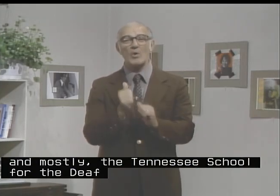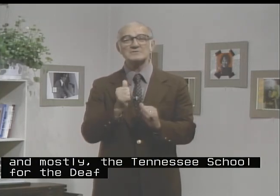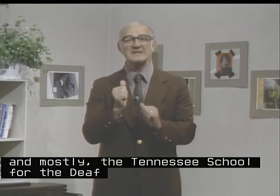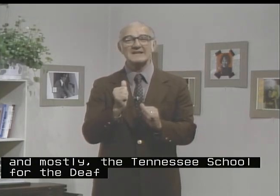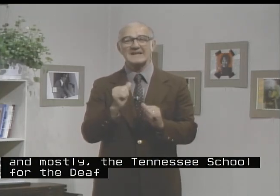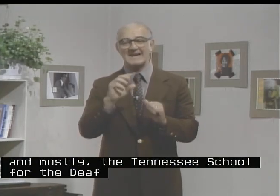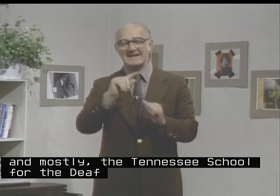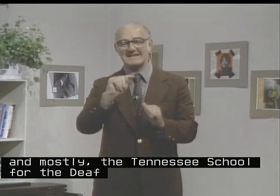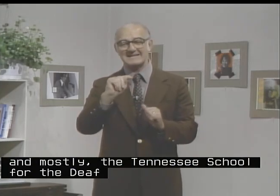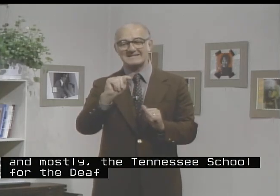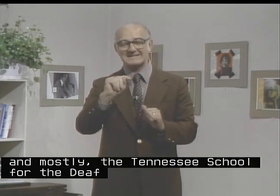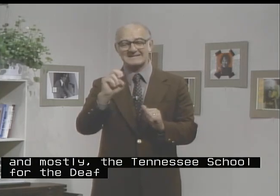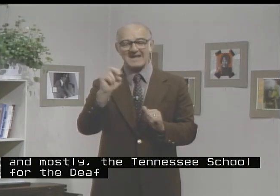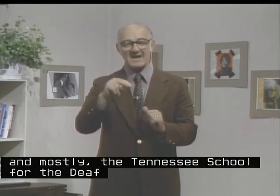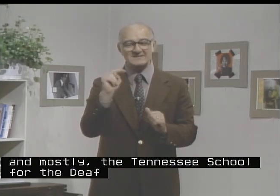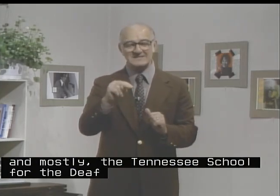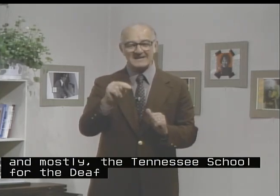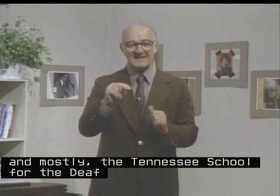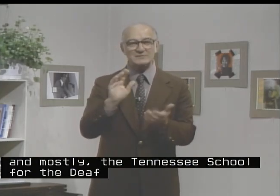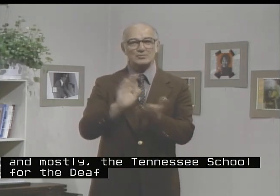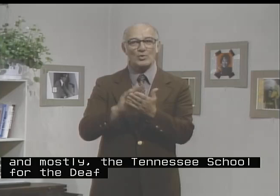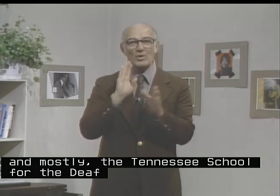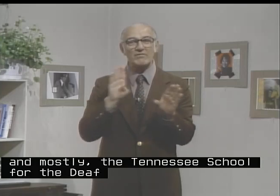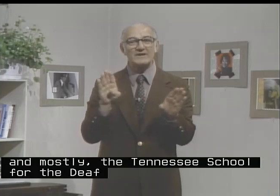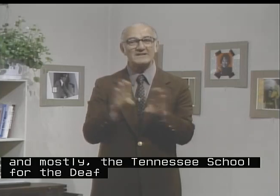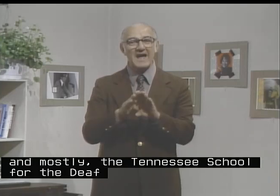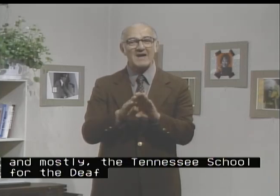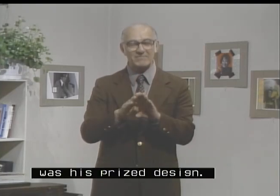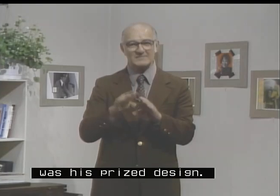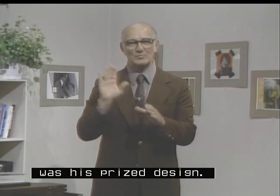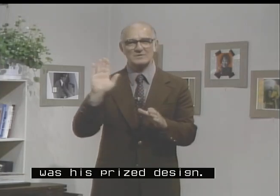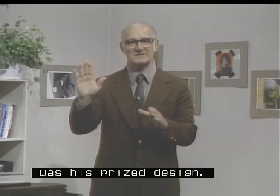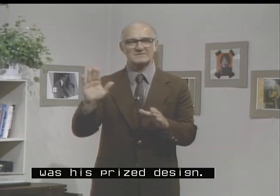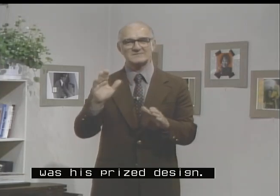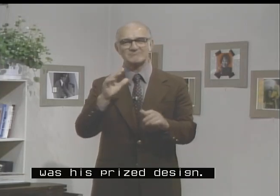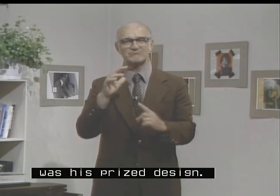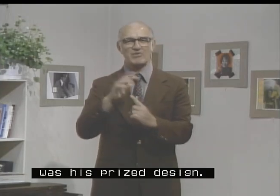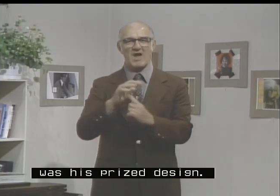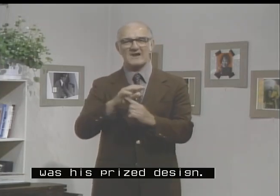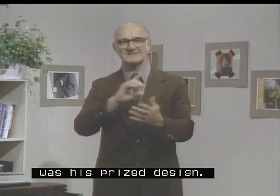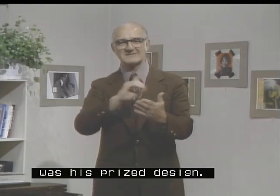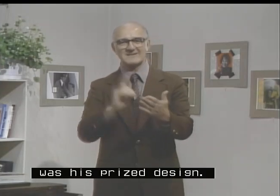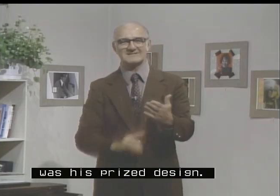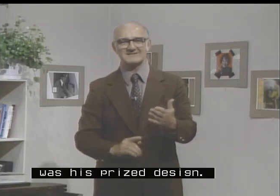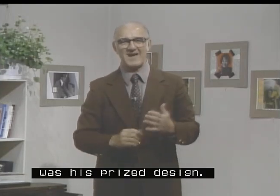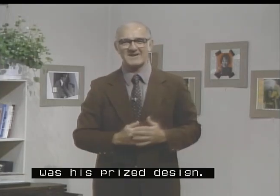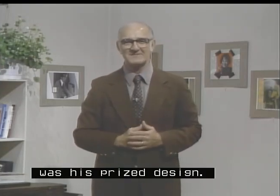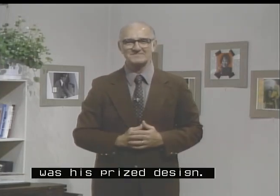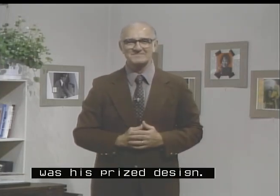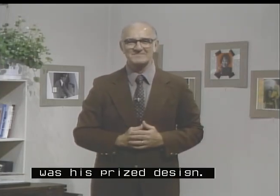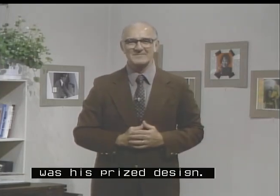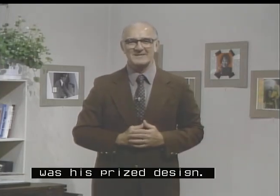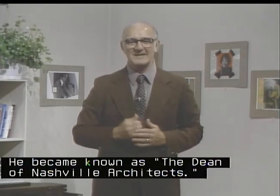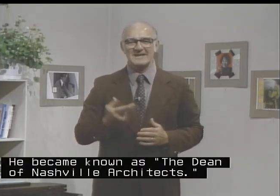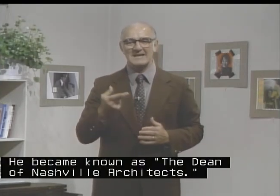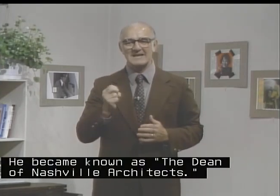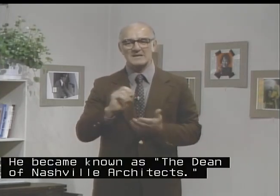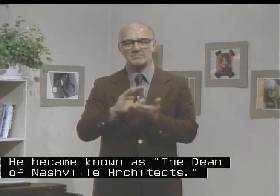mostly Tennessee School for the Deaf was his prize design. He